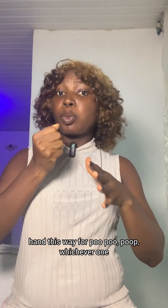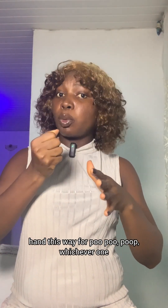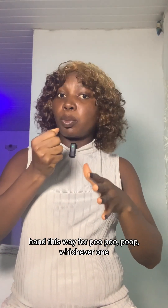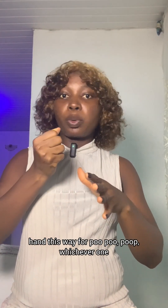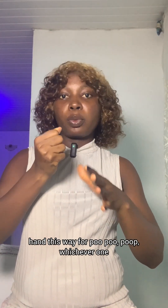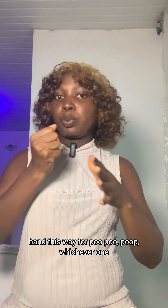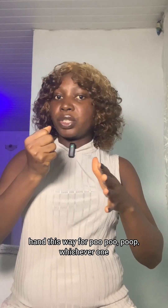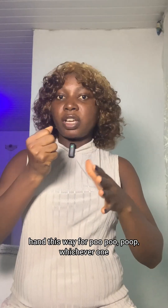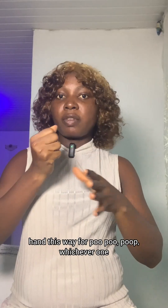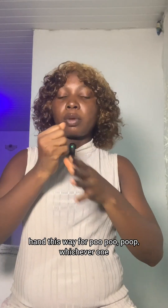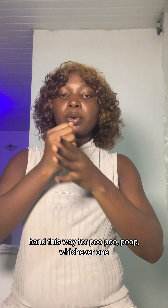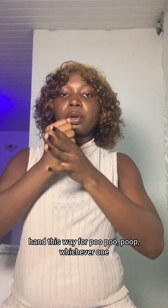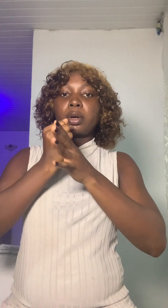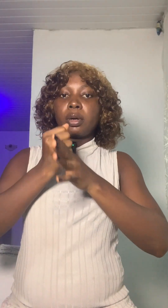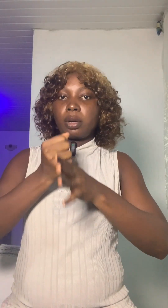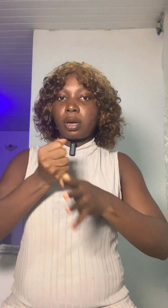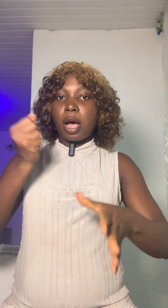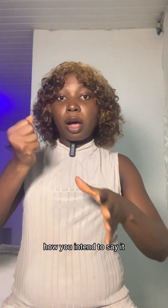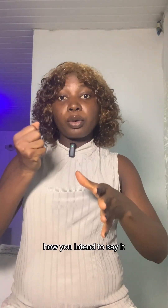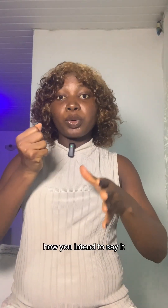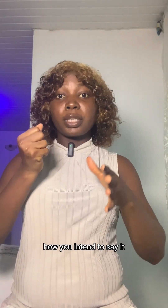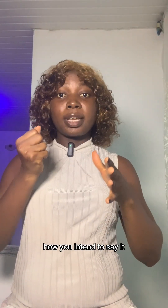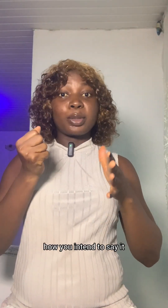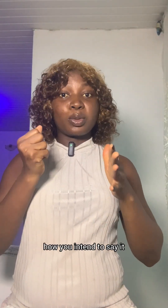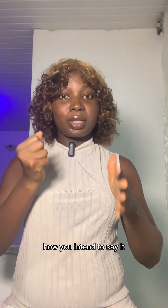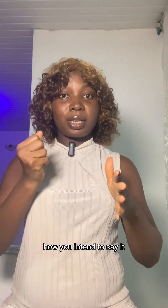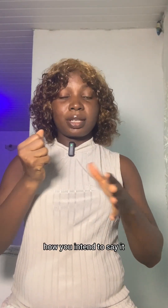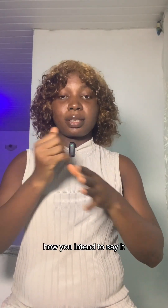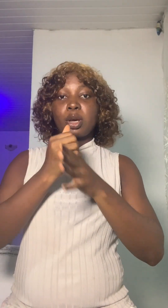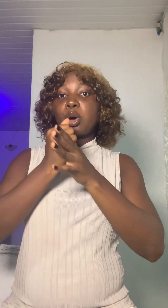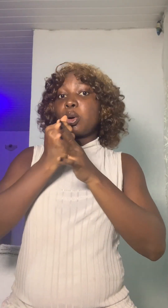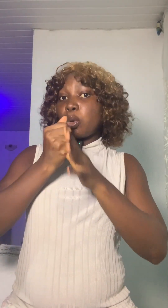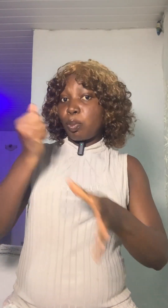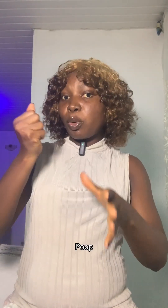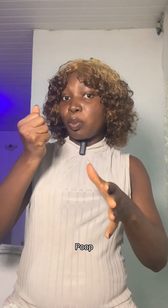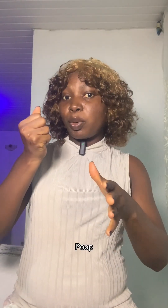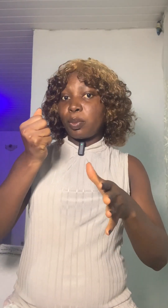poop, whichever one, how you intend to say it. Poop.